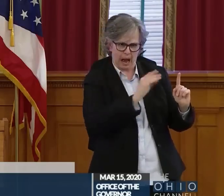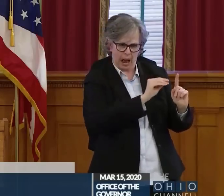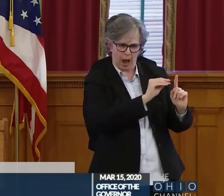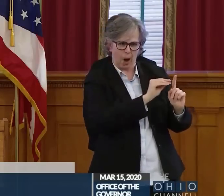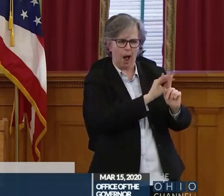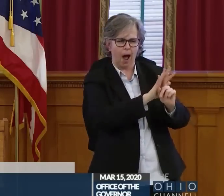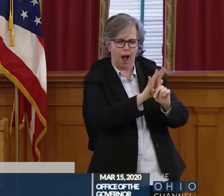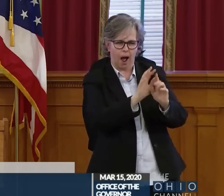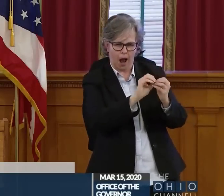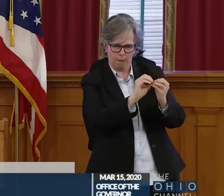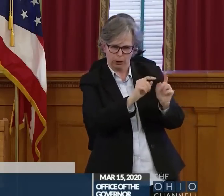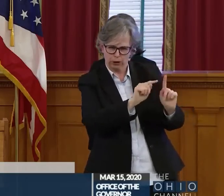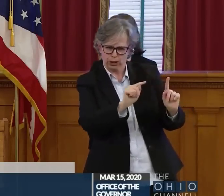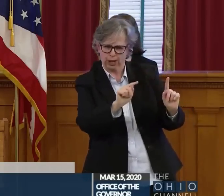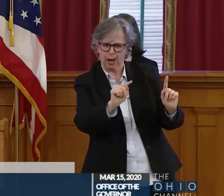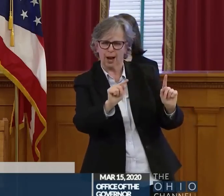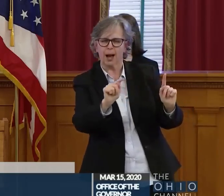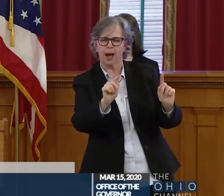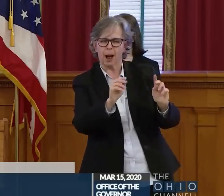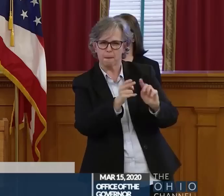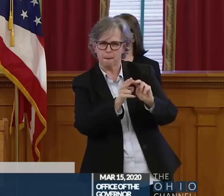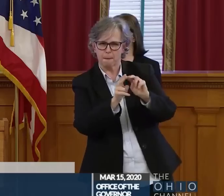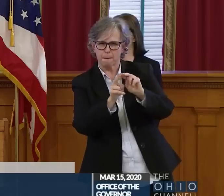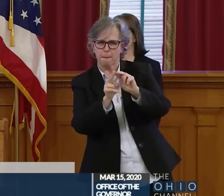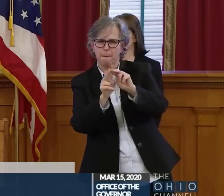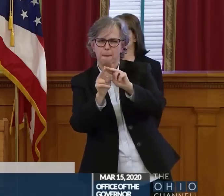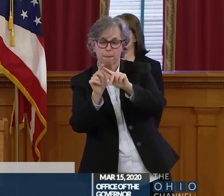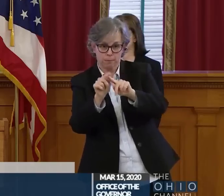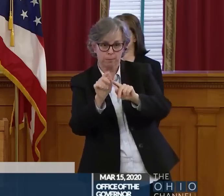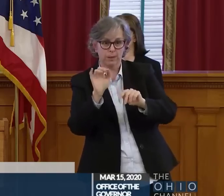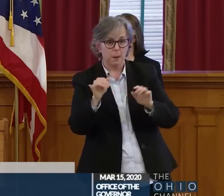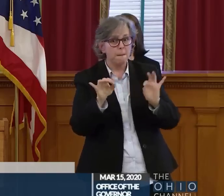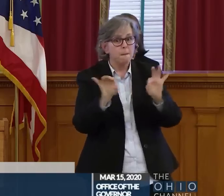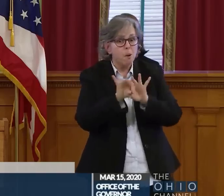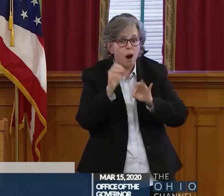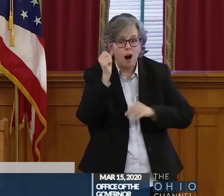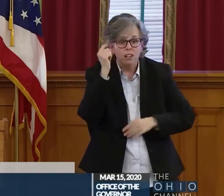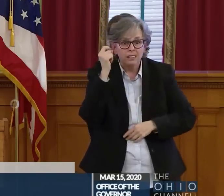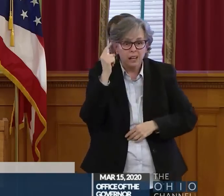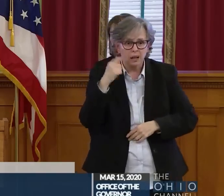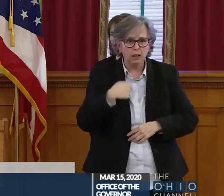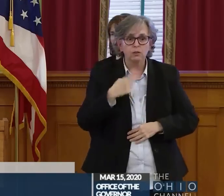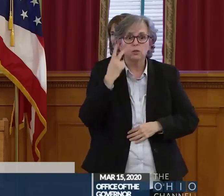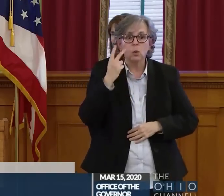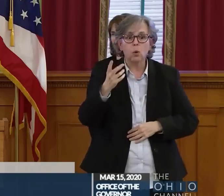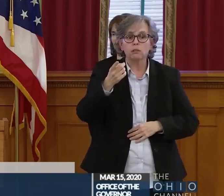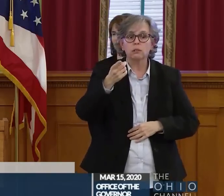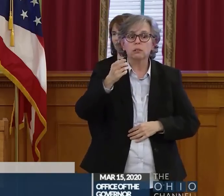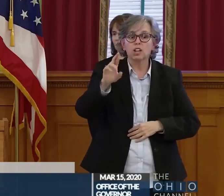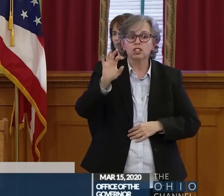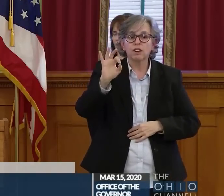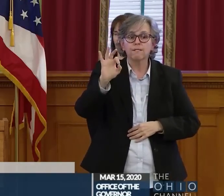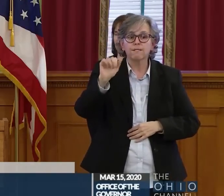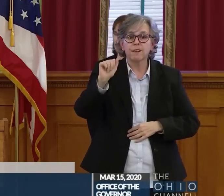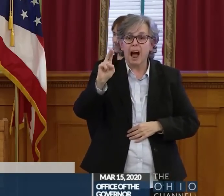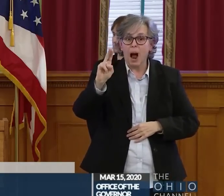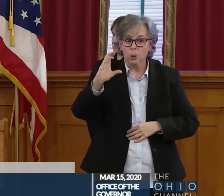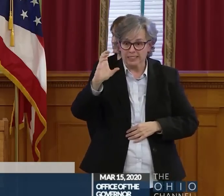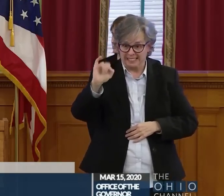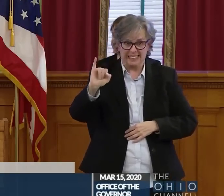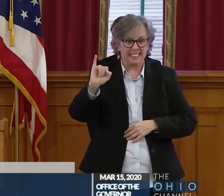I saw Dr. Fauci, Dr. Gottlieb on the news today trying to explain this to people. And I've said this